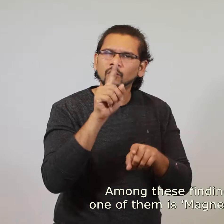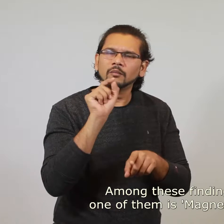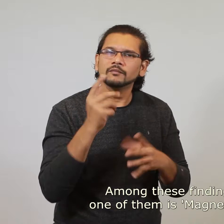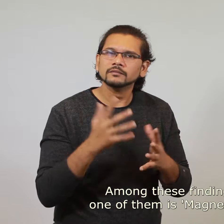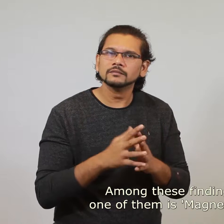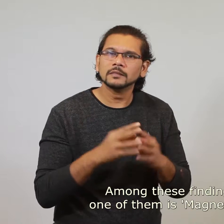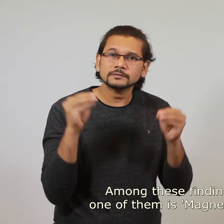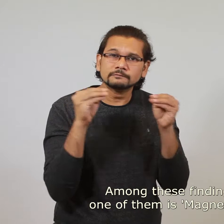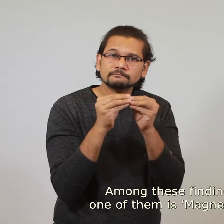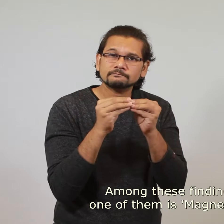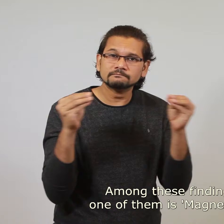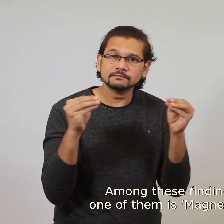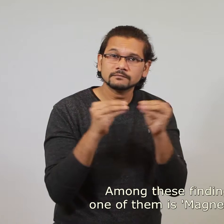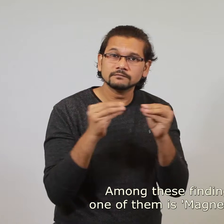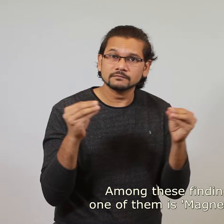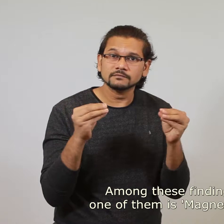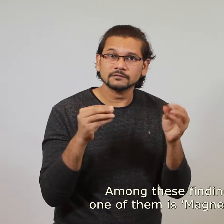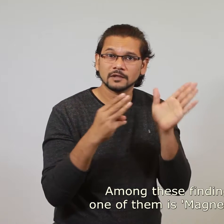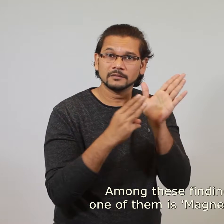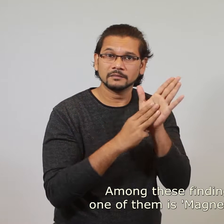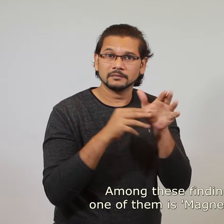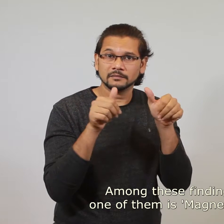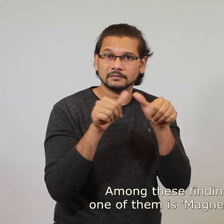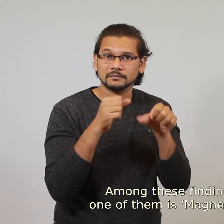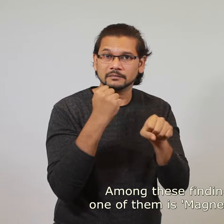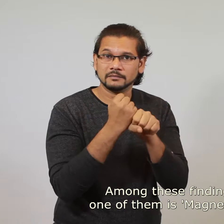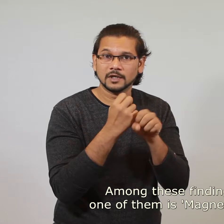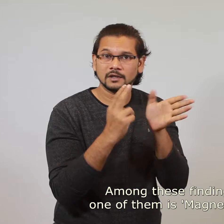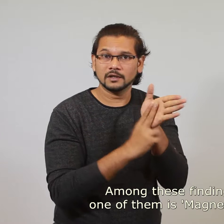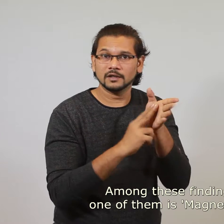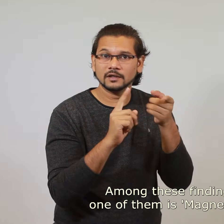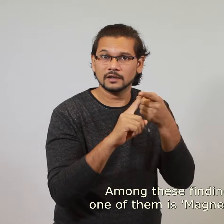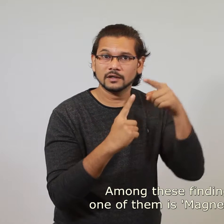Among these findings, one of them is magnetism.